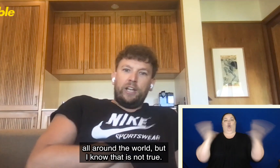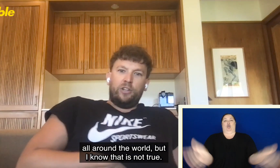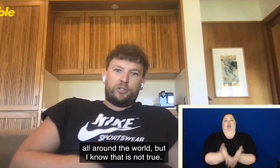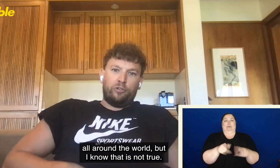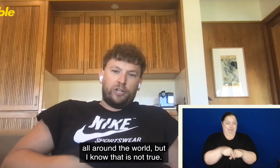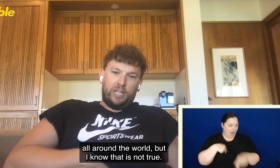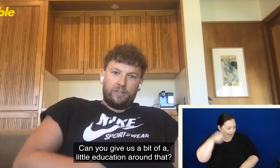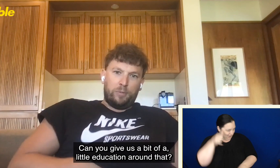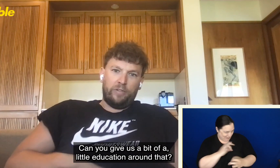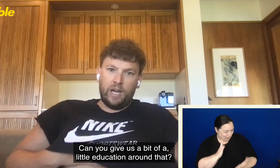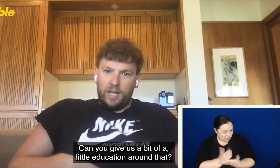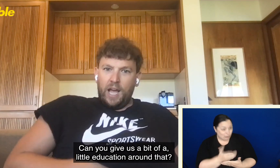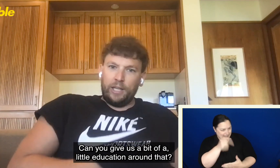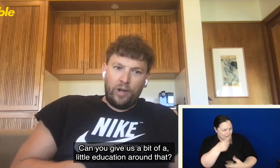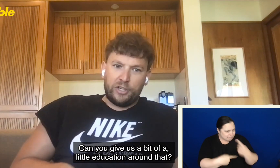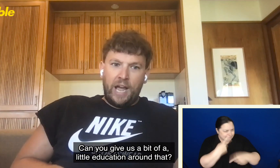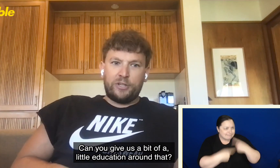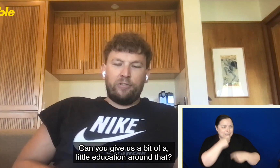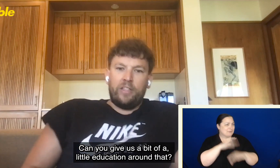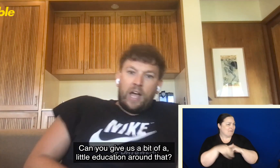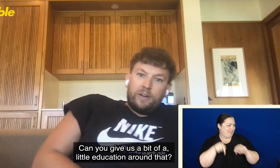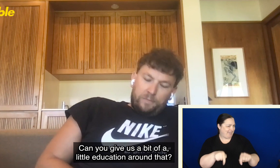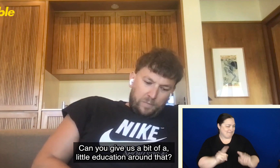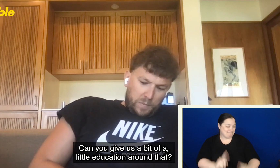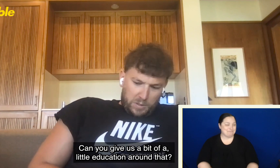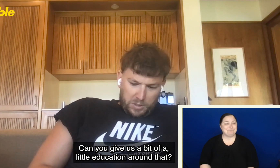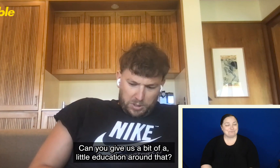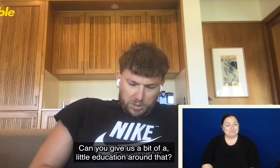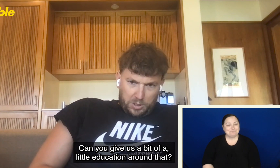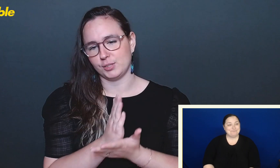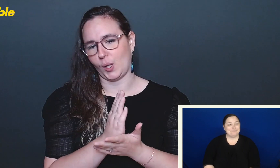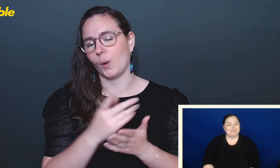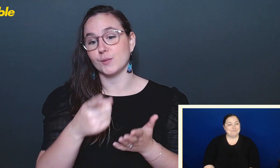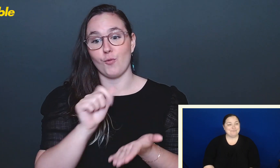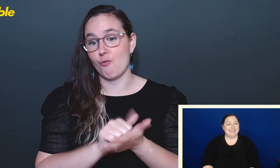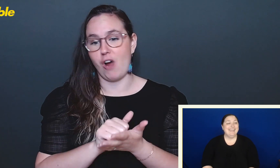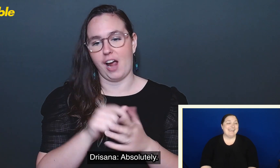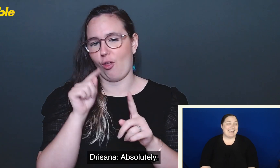know that is not true. Can you give us a bit of a little education around that?